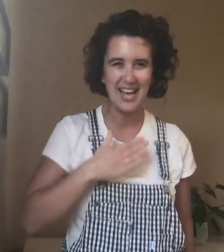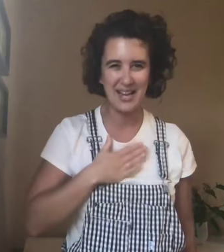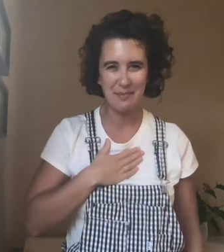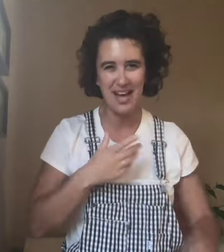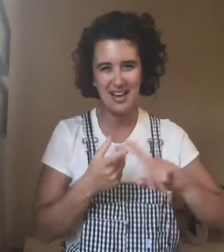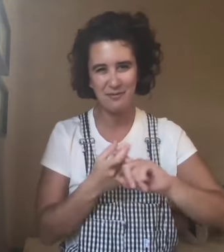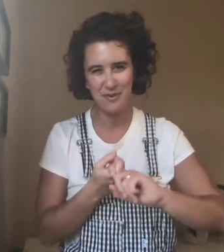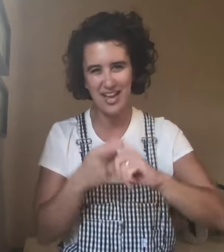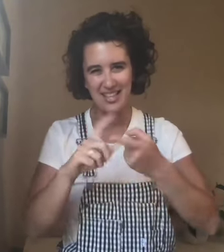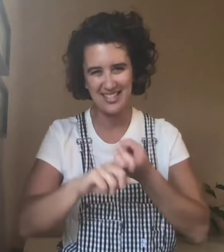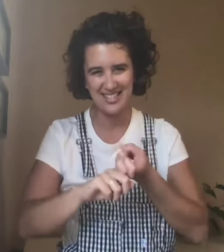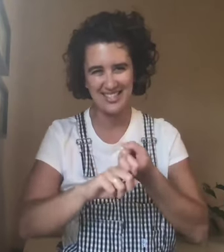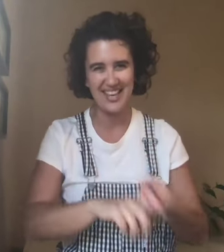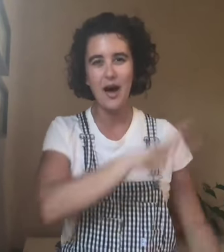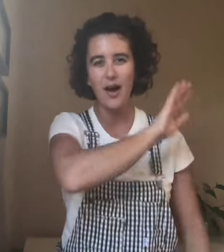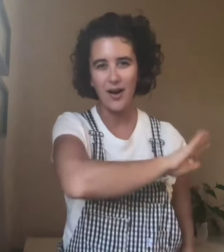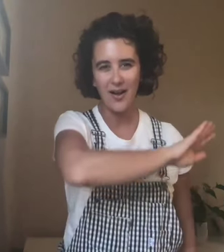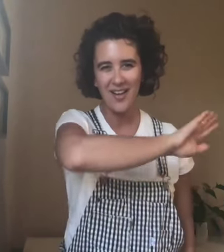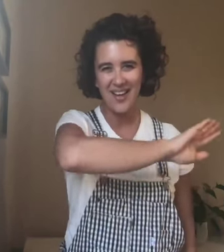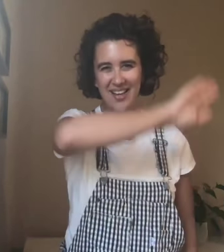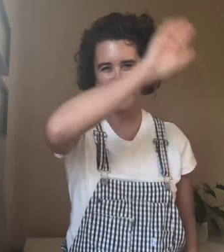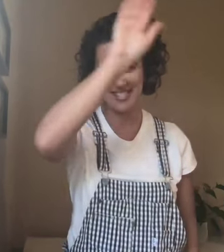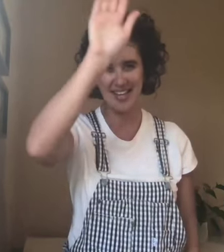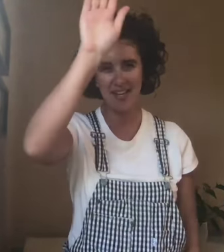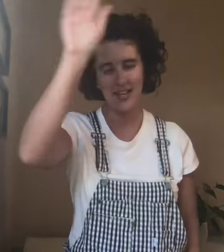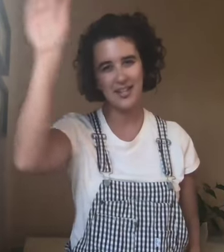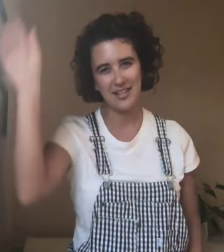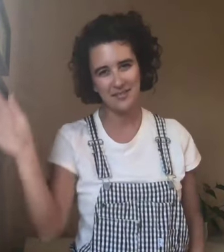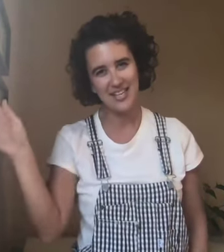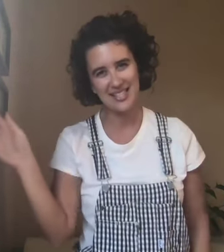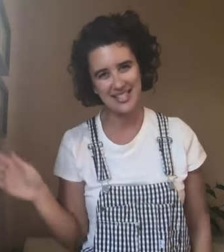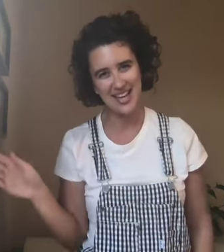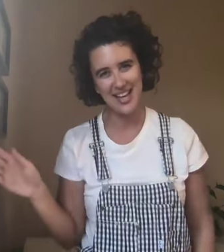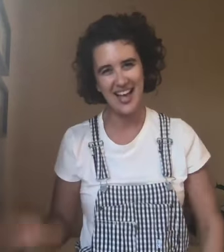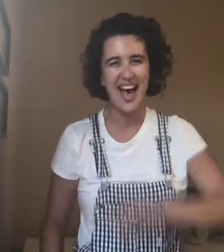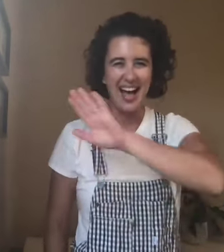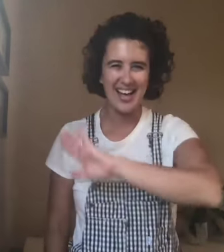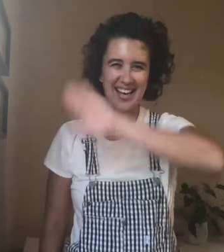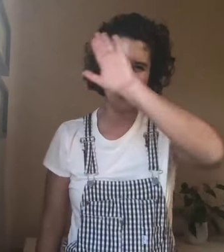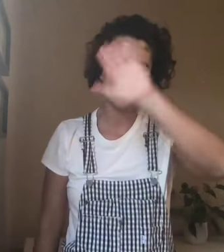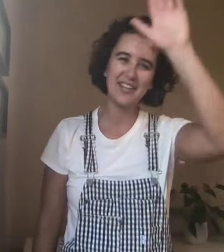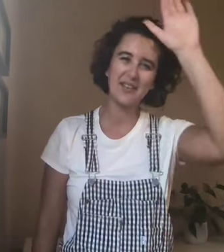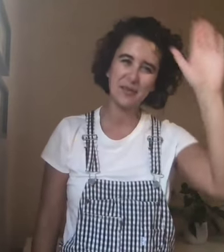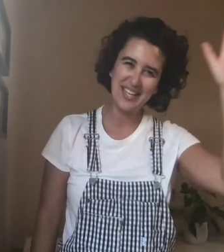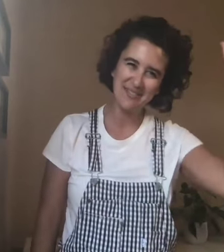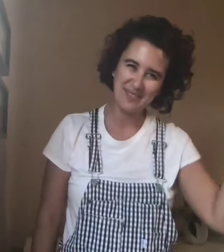goodbye, my friends. Hasta la vista, until we